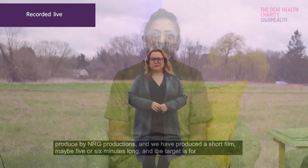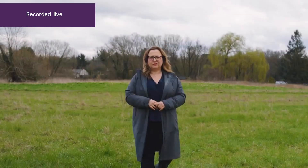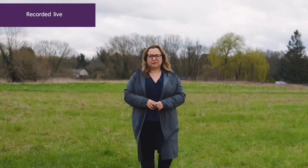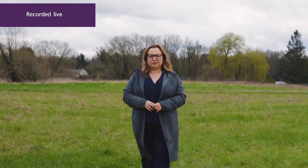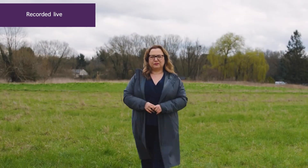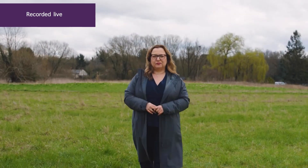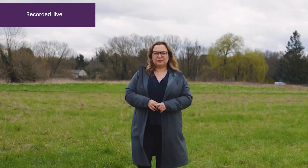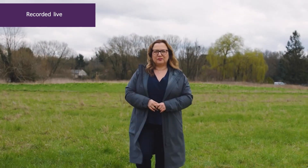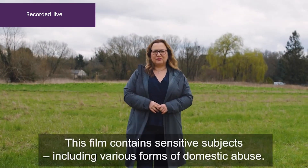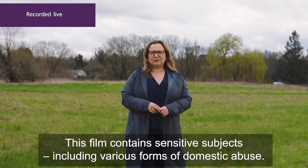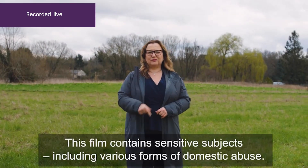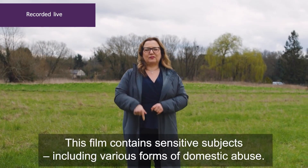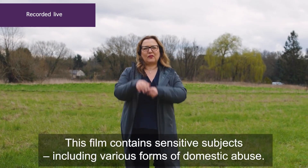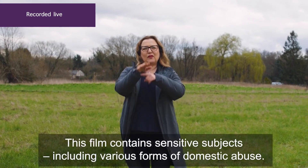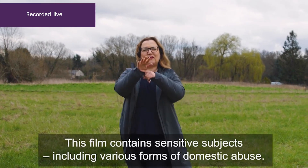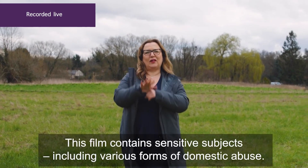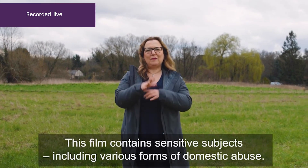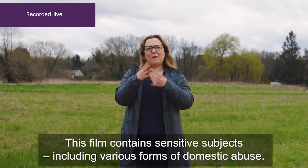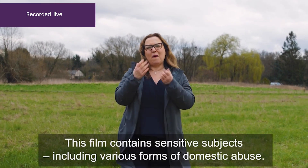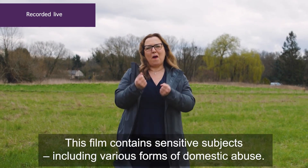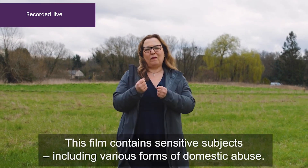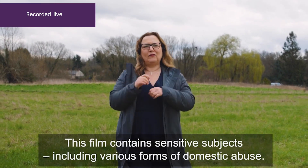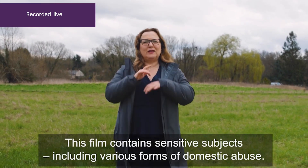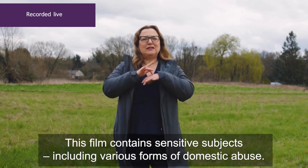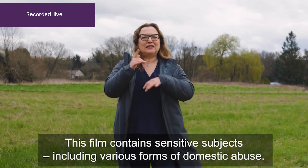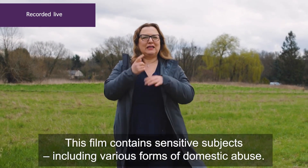awareness and to remind people that you are not alone. So have a look.